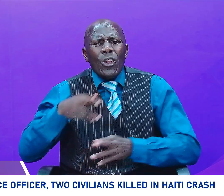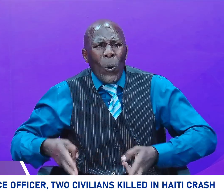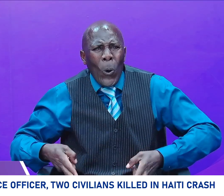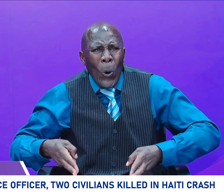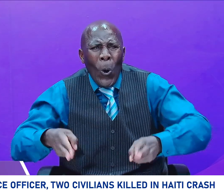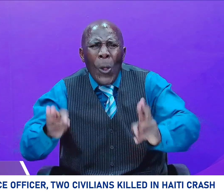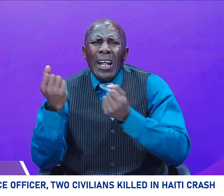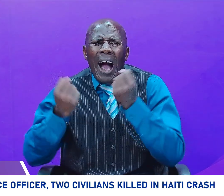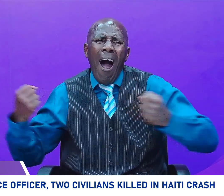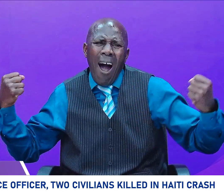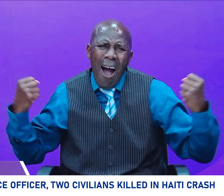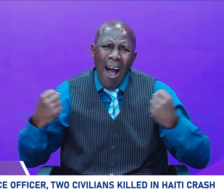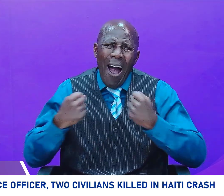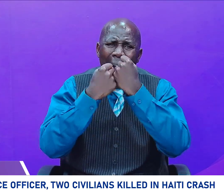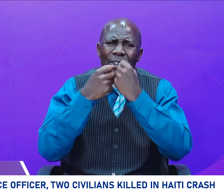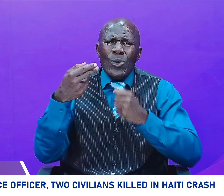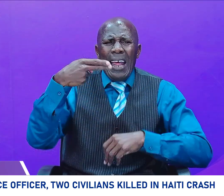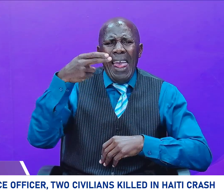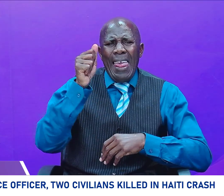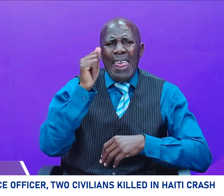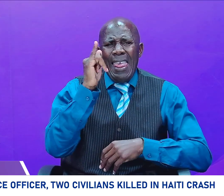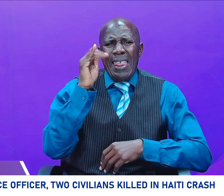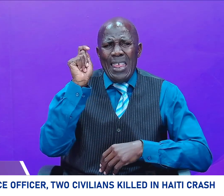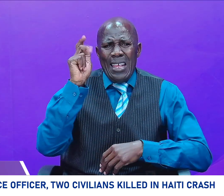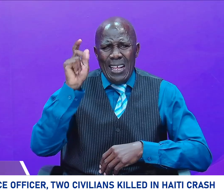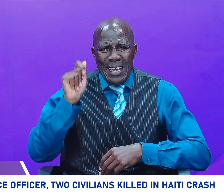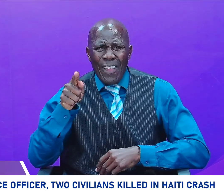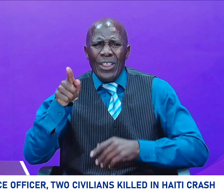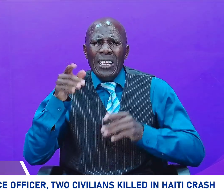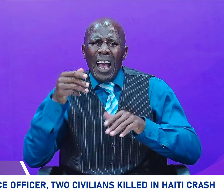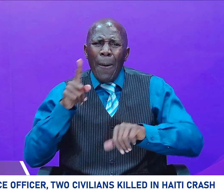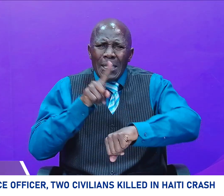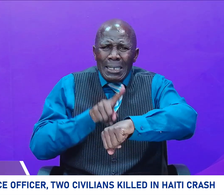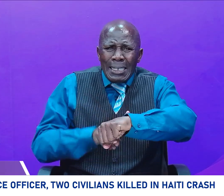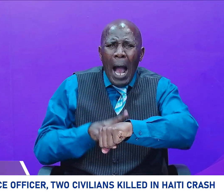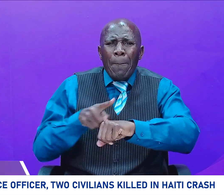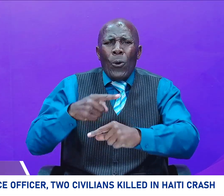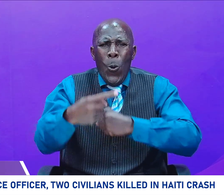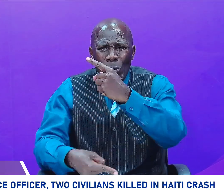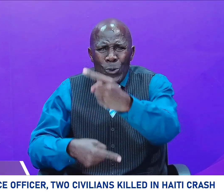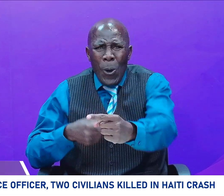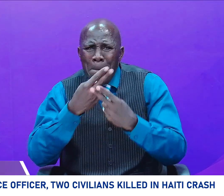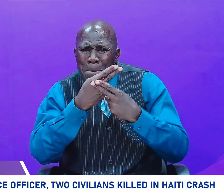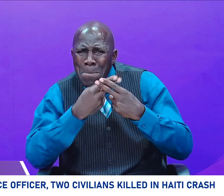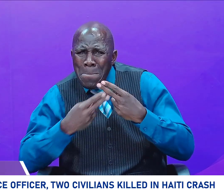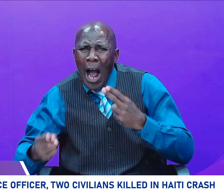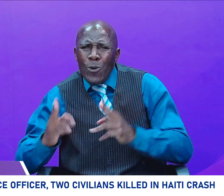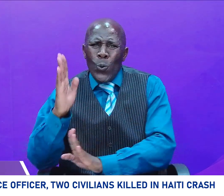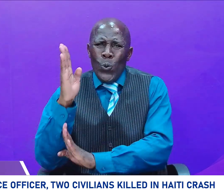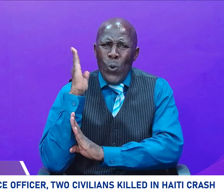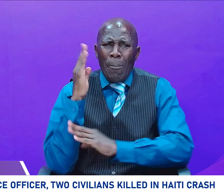officer and 2 civilians have died in a road accident in Haiti during the ongoing